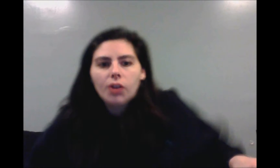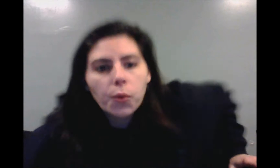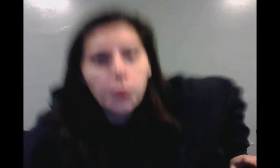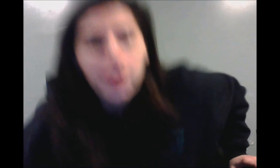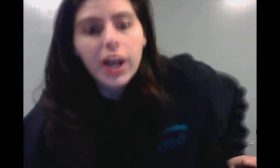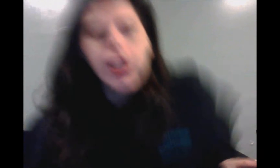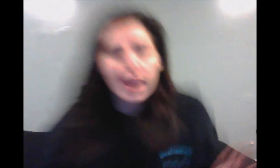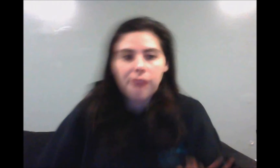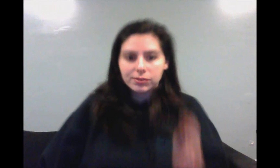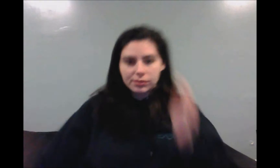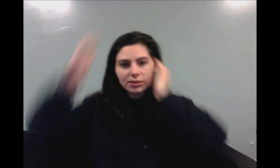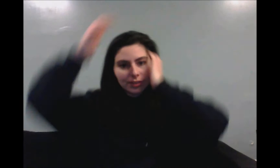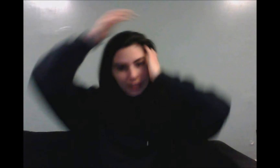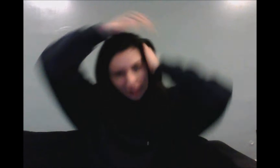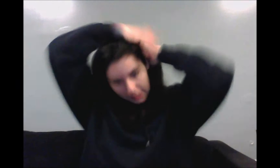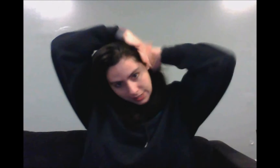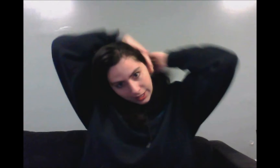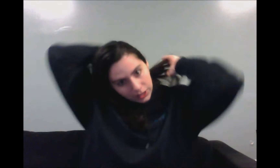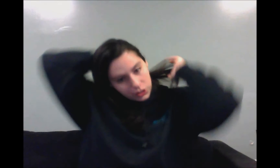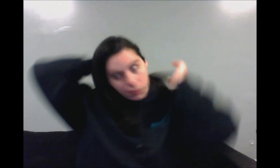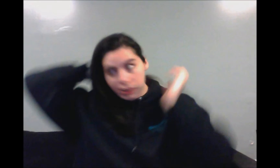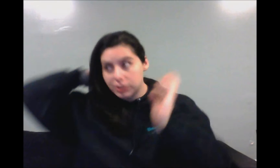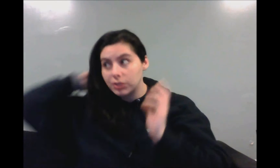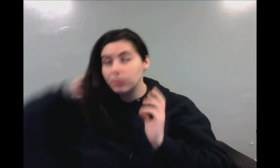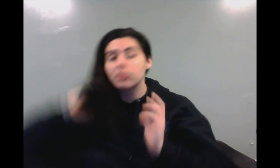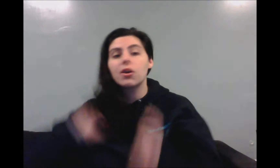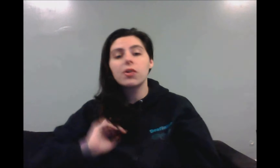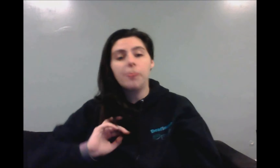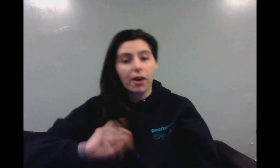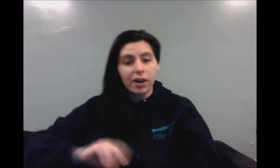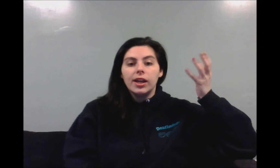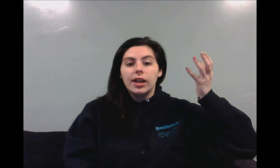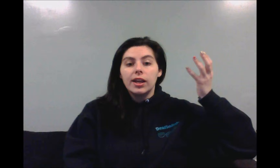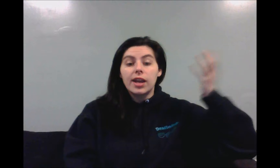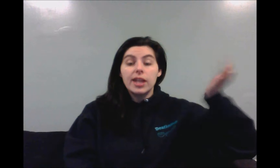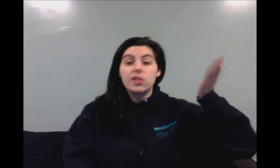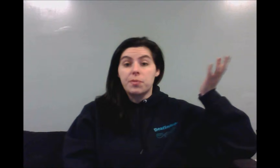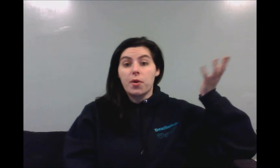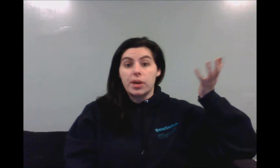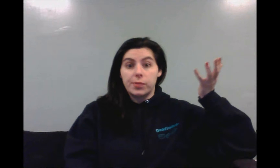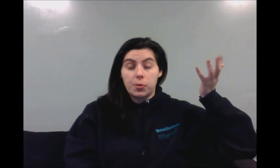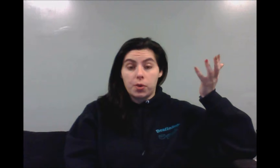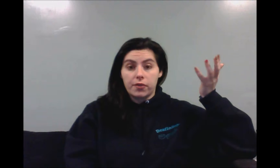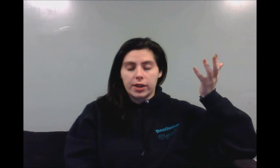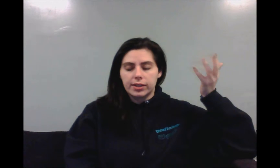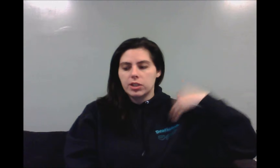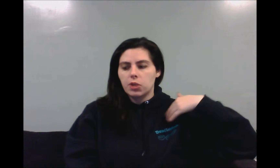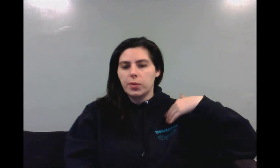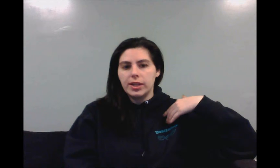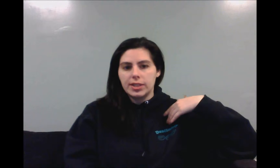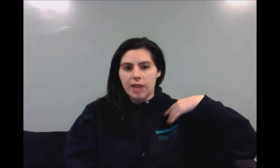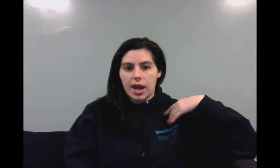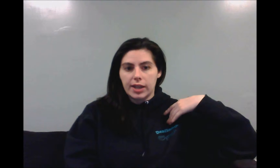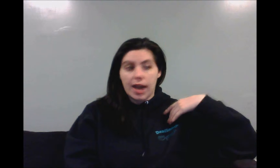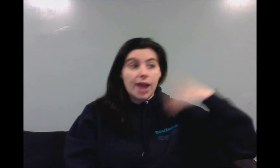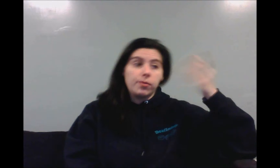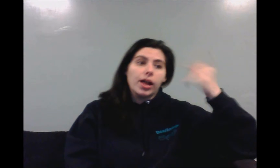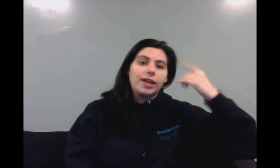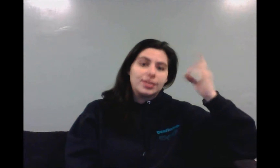we hung out last night, and she wanted to go to the bar. Katie had just broken up with her boyfriend, and so I decide